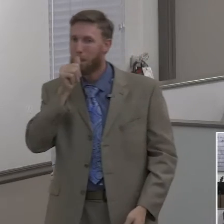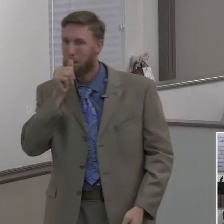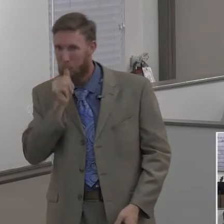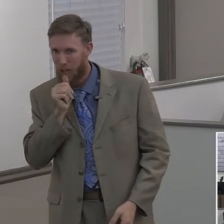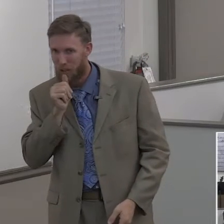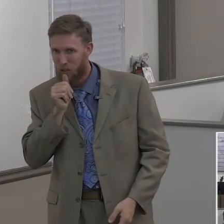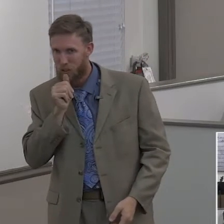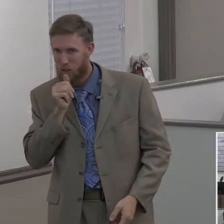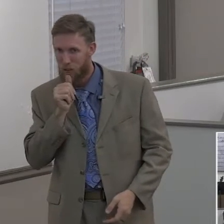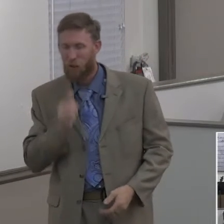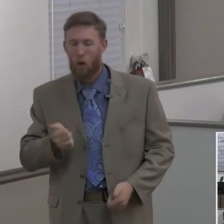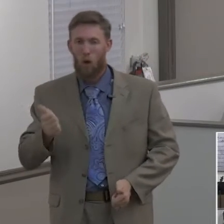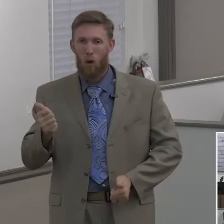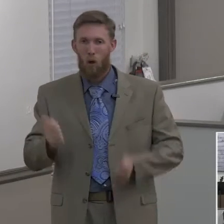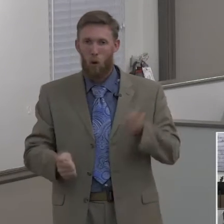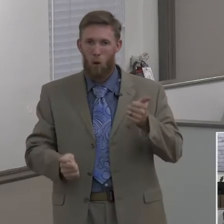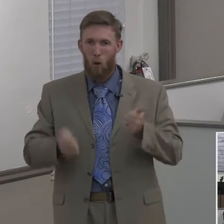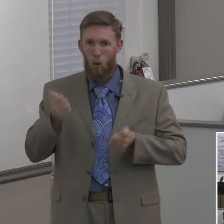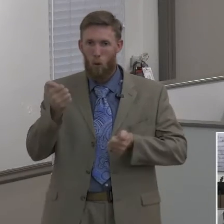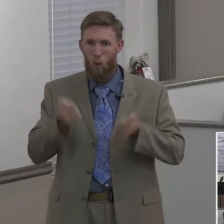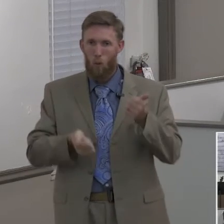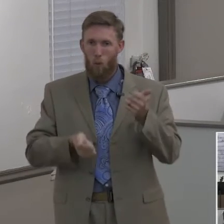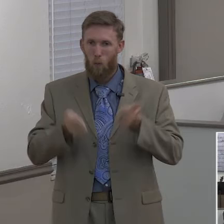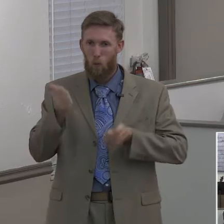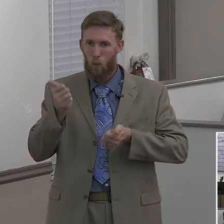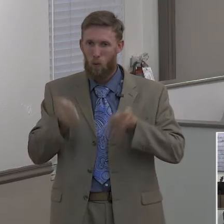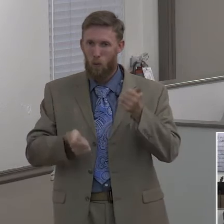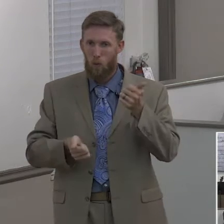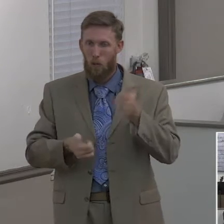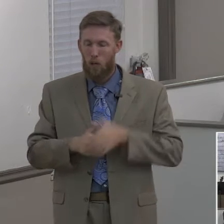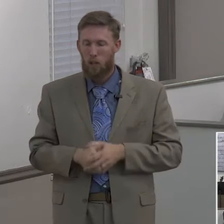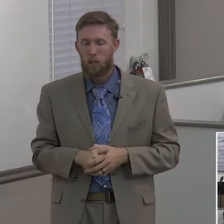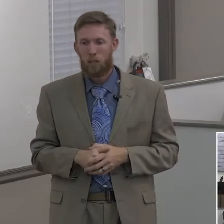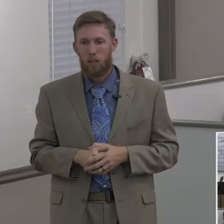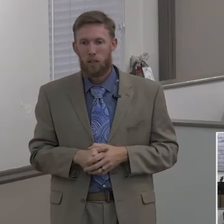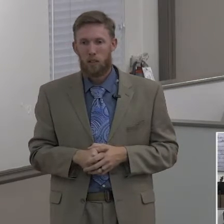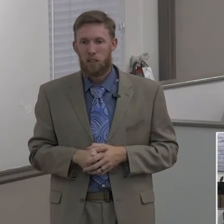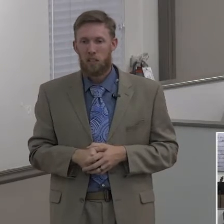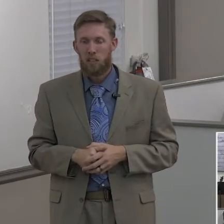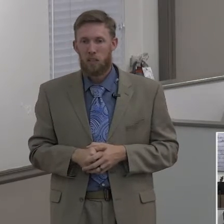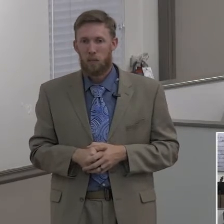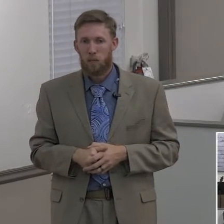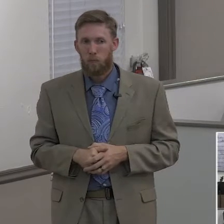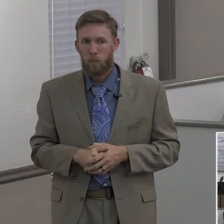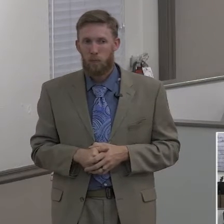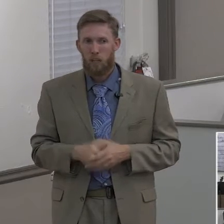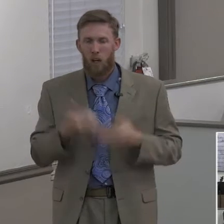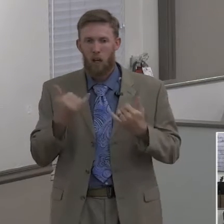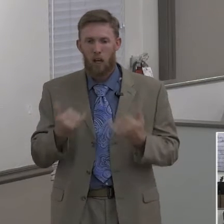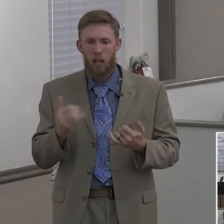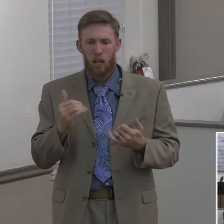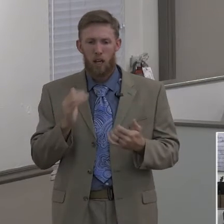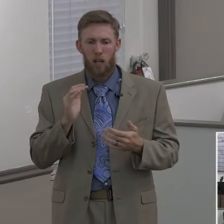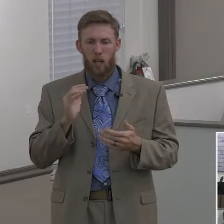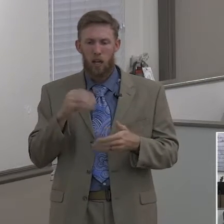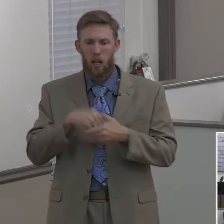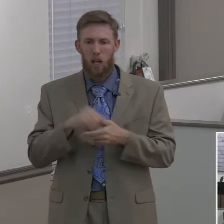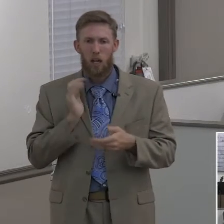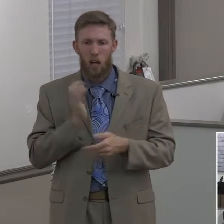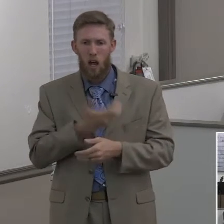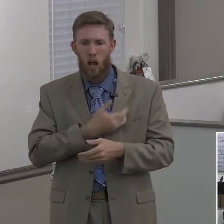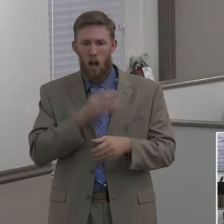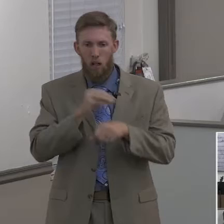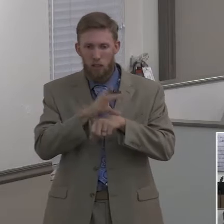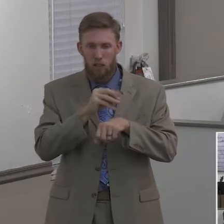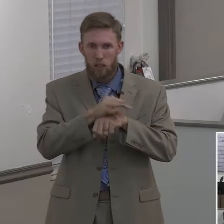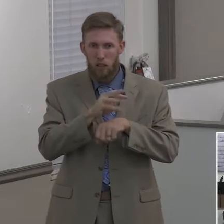or long-suffering, God's way. Now, honestly, folks, I think that in our biblical counseling program, that